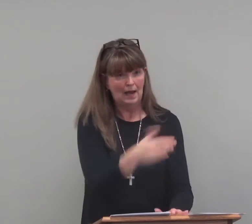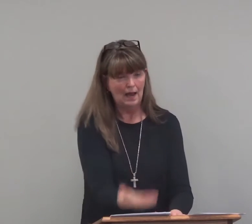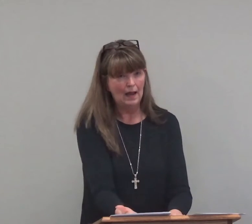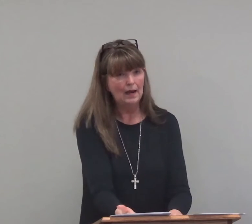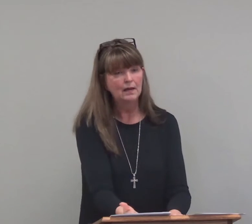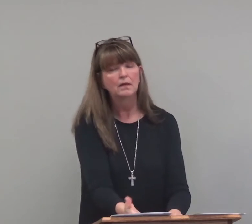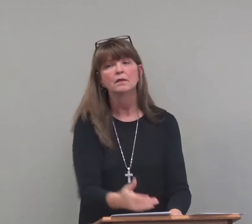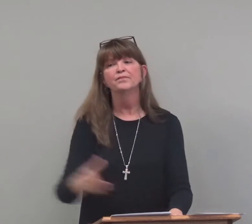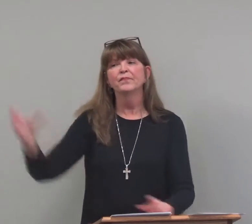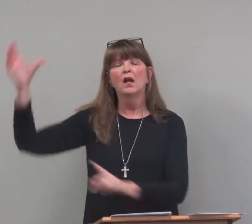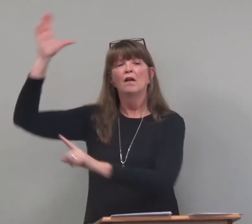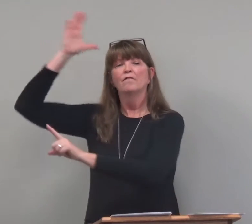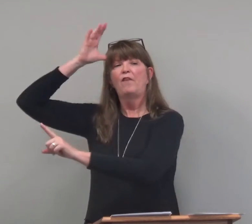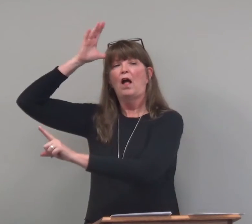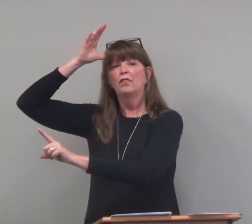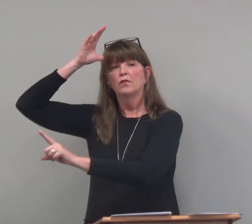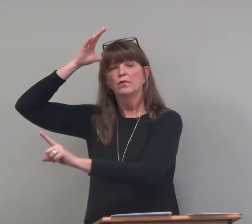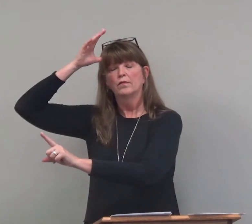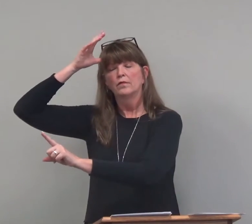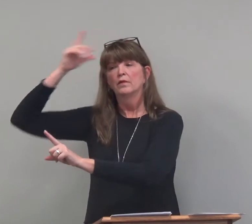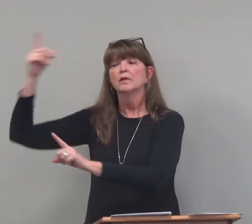So Tamar's husband had died.